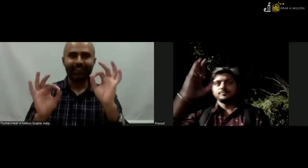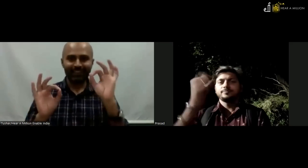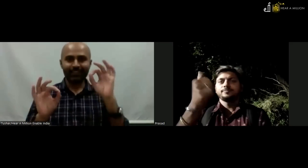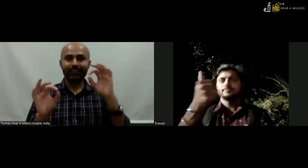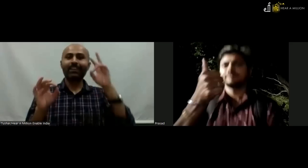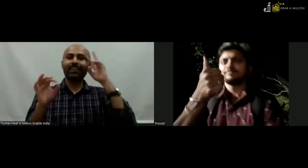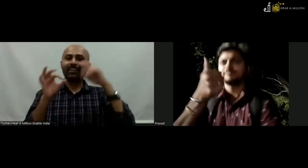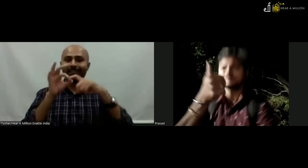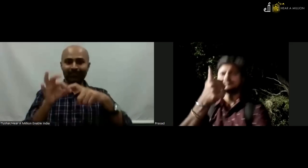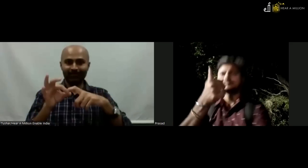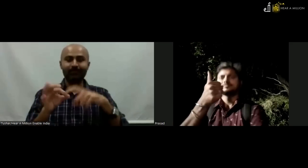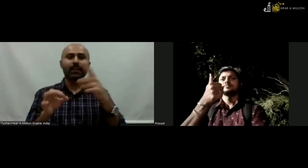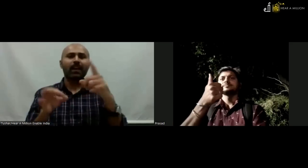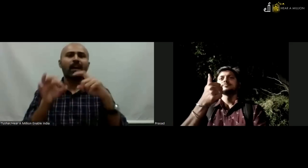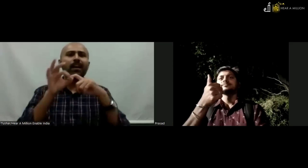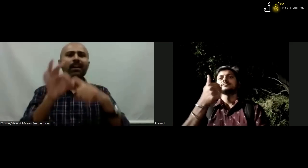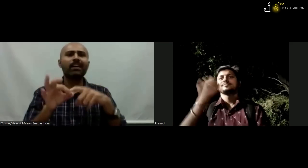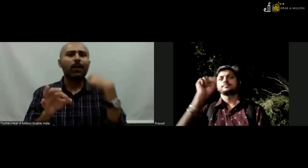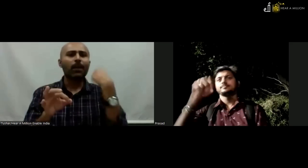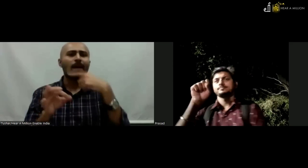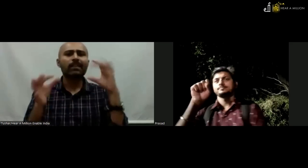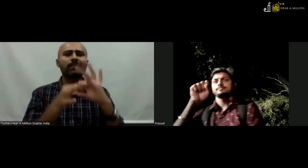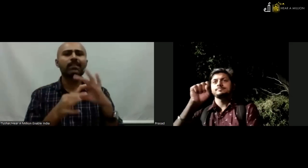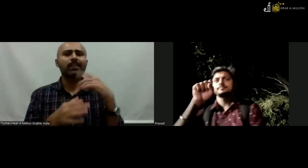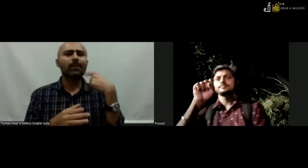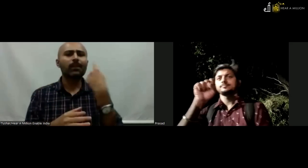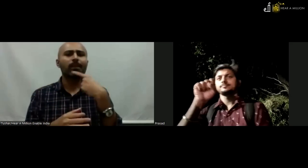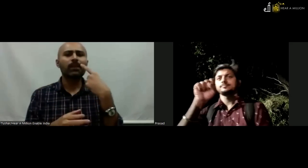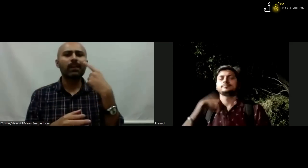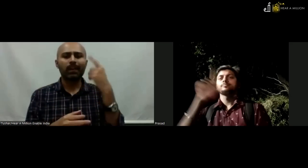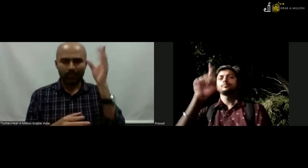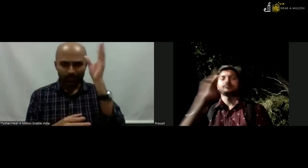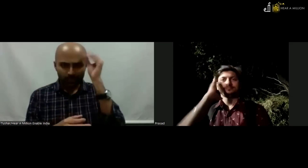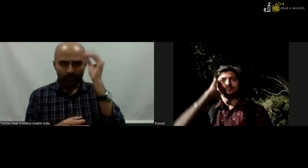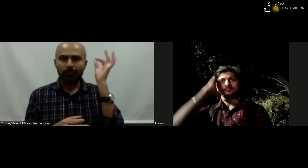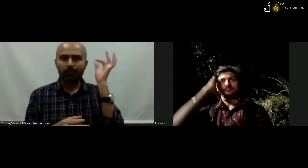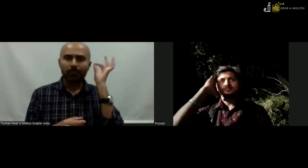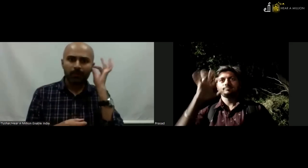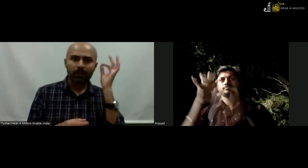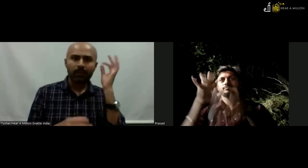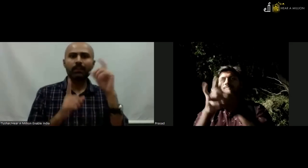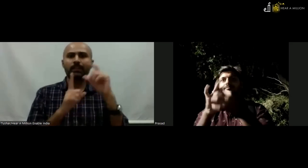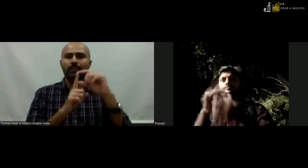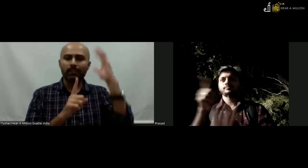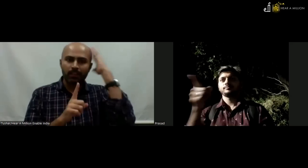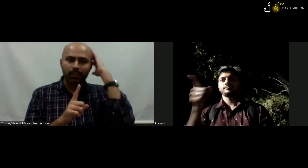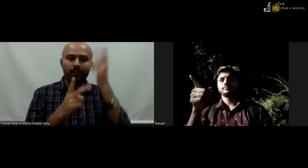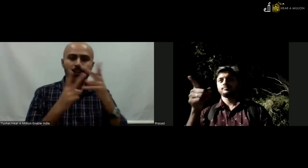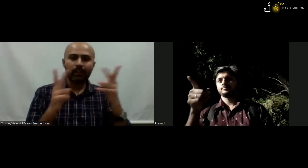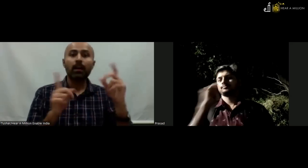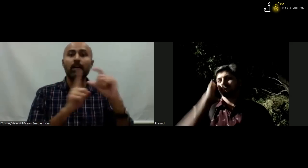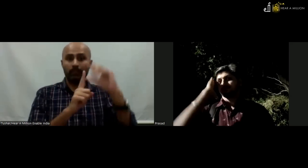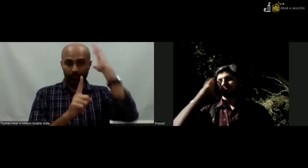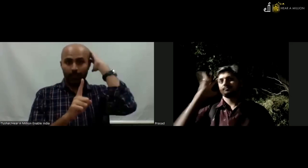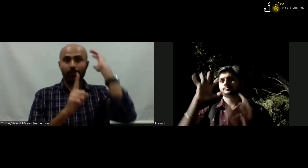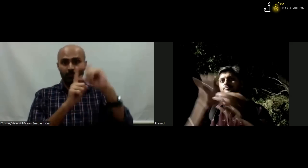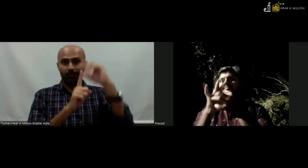Yes, we can see you. Hello. Yes, to whom you would like to ask the question? To